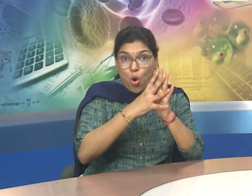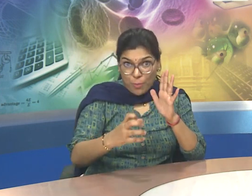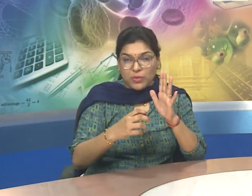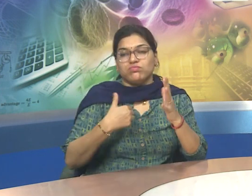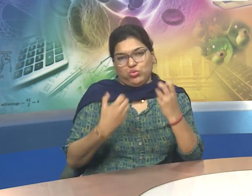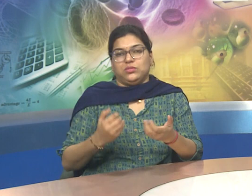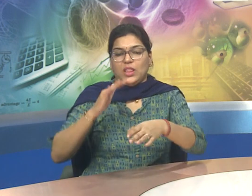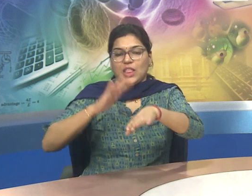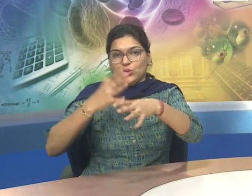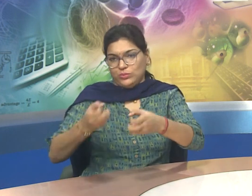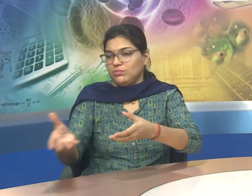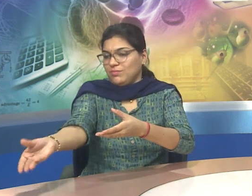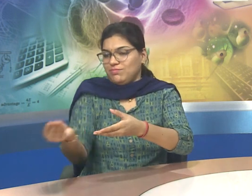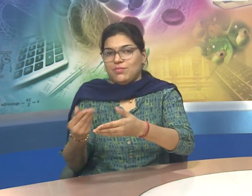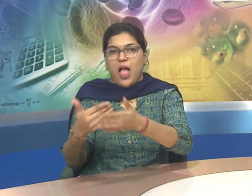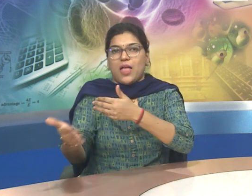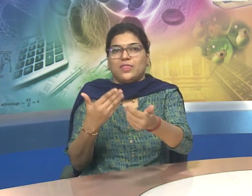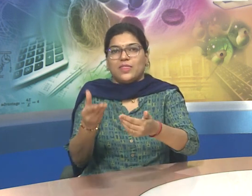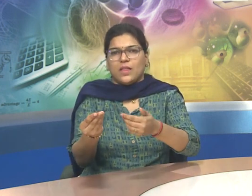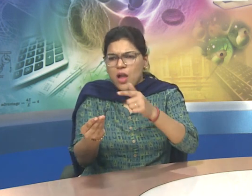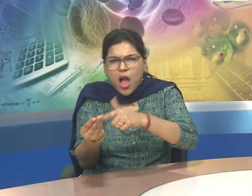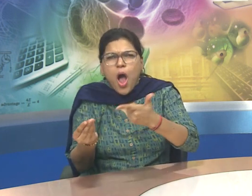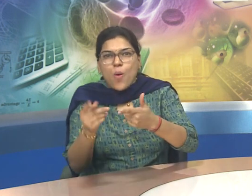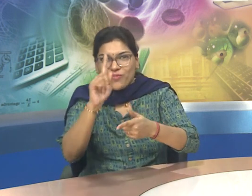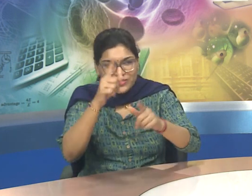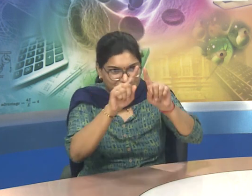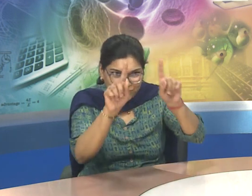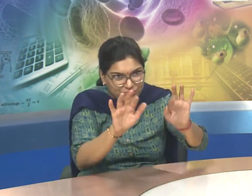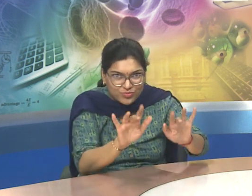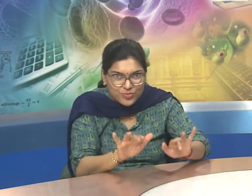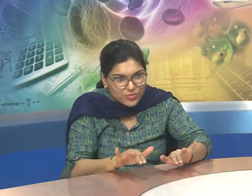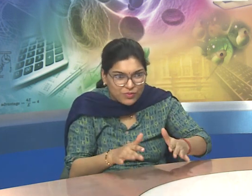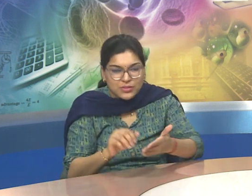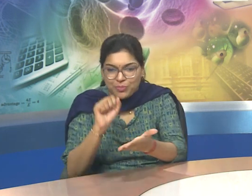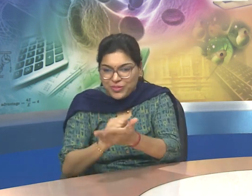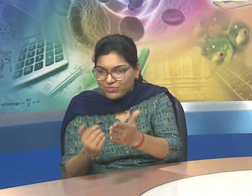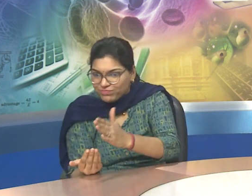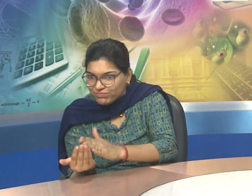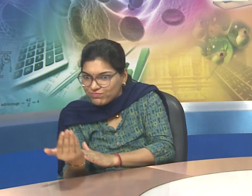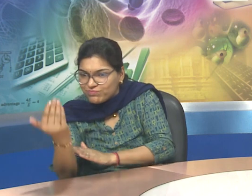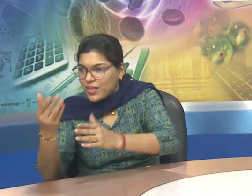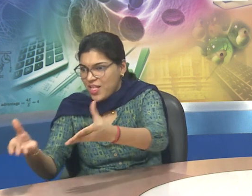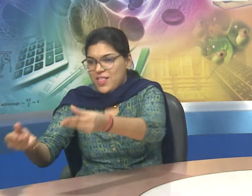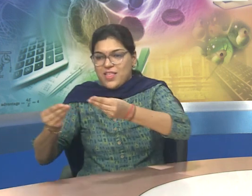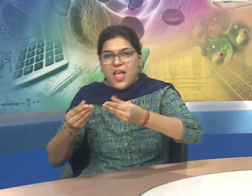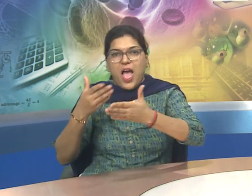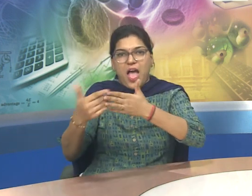sends the same copy which is required, whether it is hard copy or it is soft